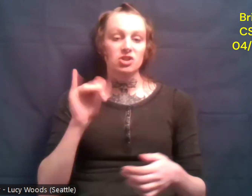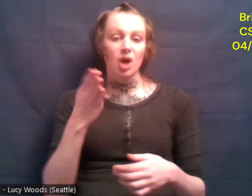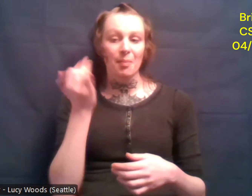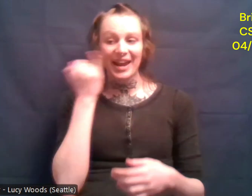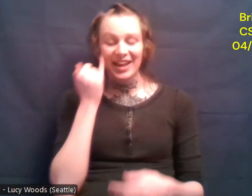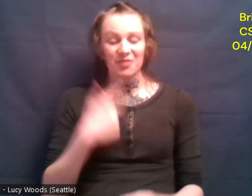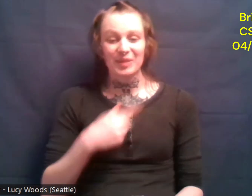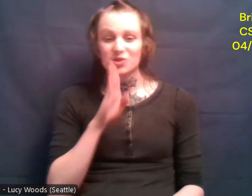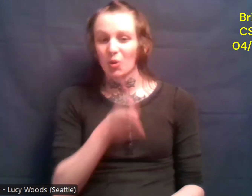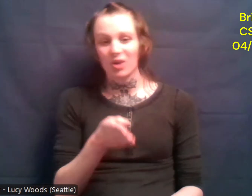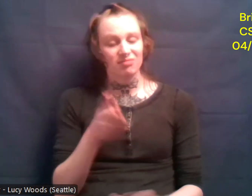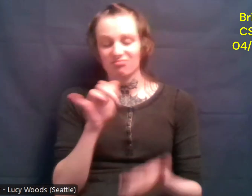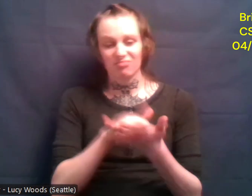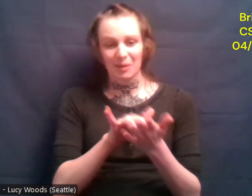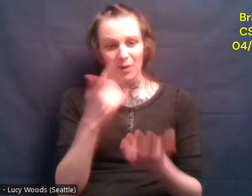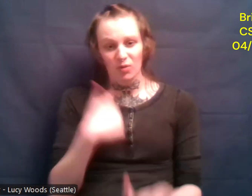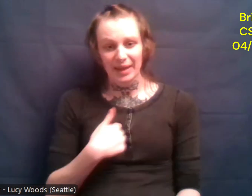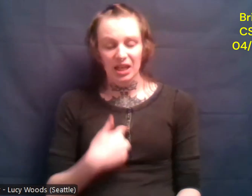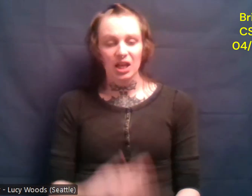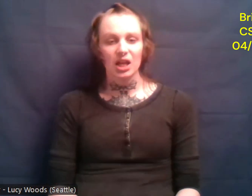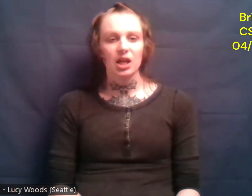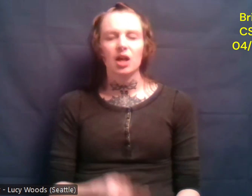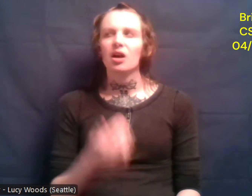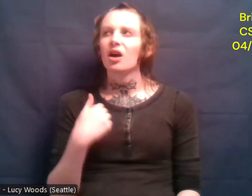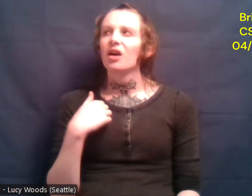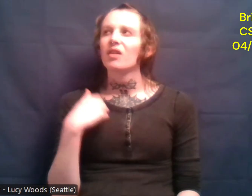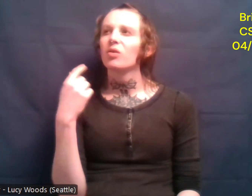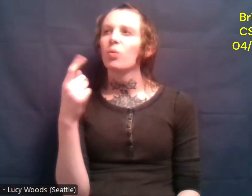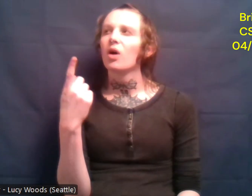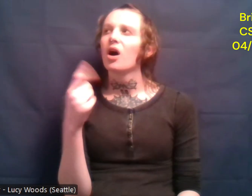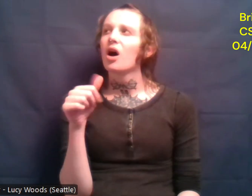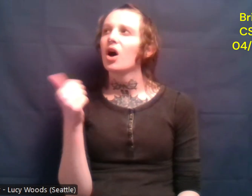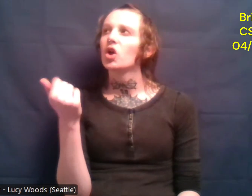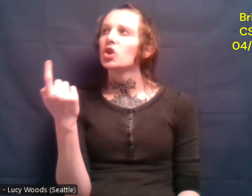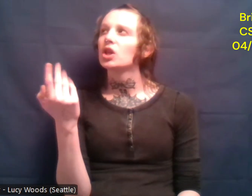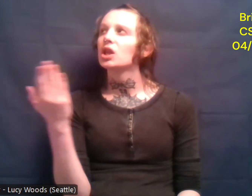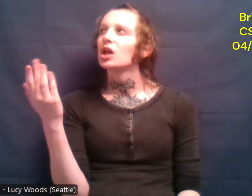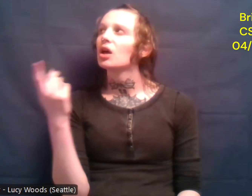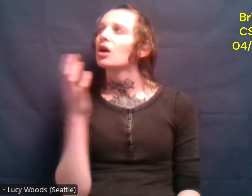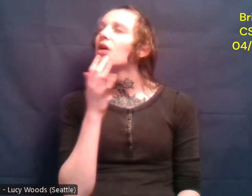job. But there was something I was going with that.